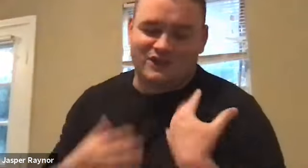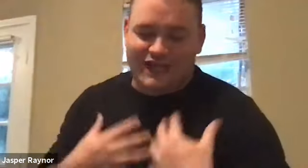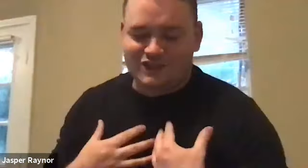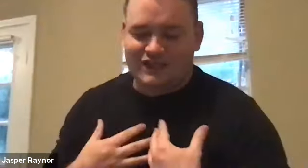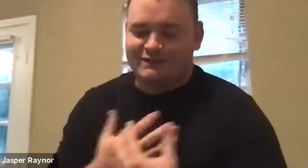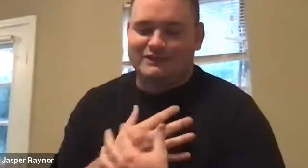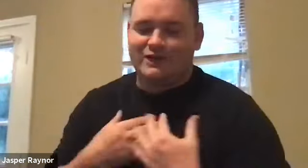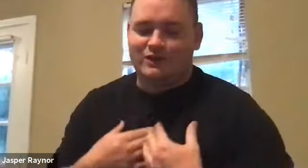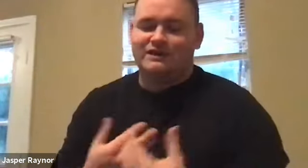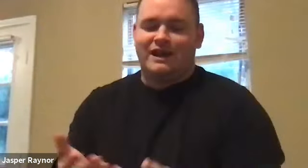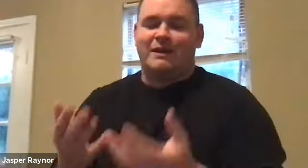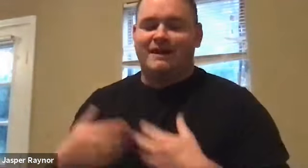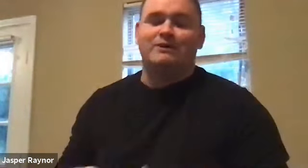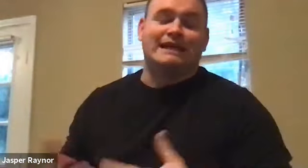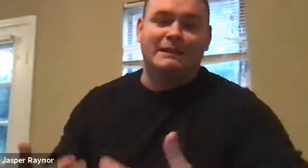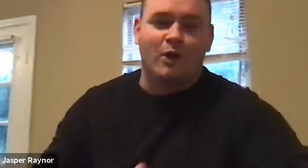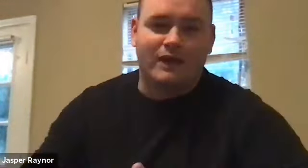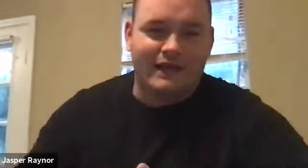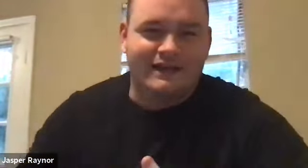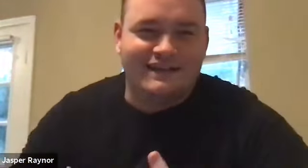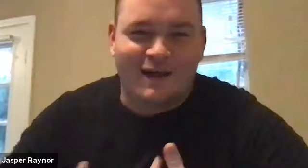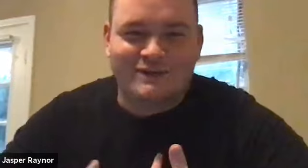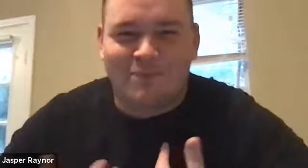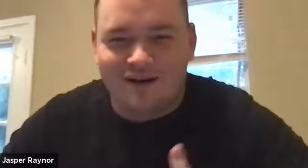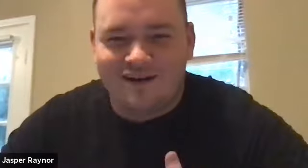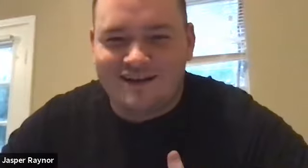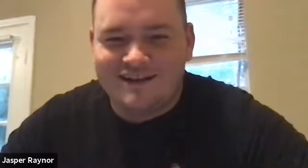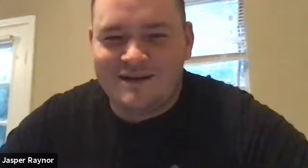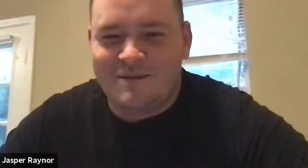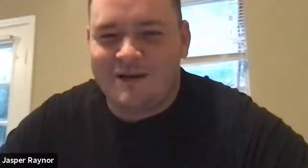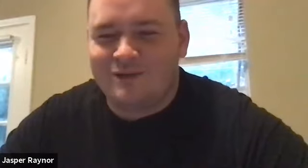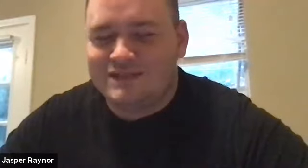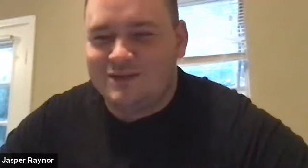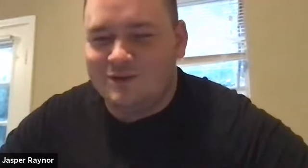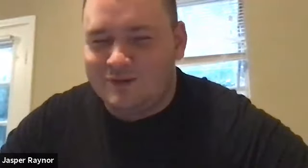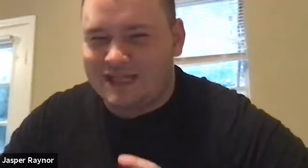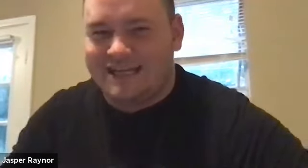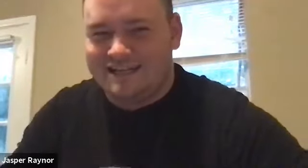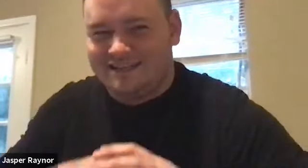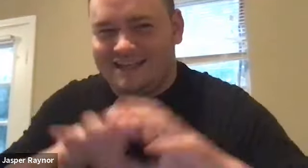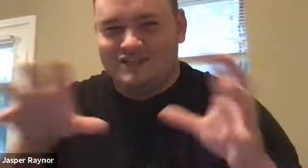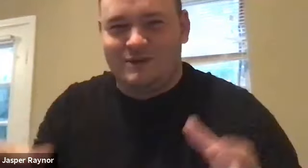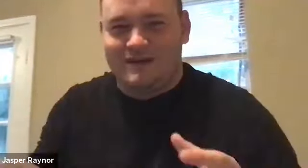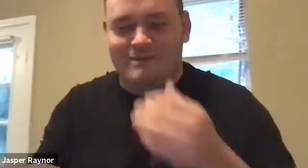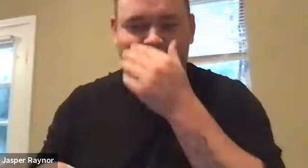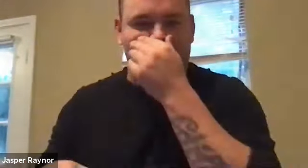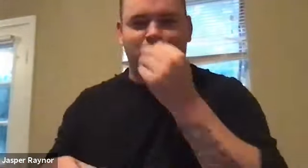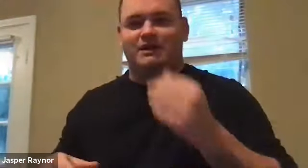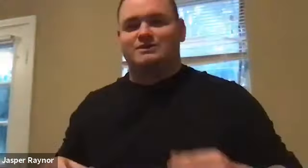chain. It was like I was an emo kid. I was a punk. But I was like in the cliche with everybody, but I was a punk. So I had